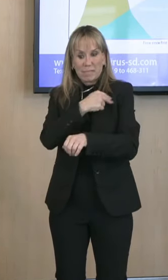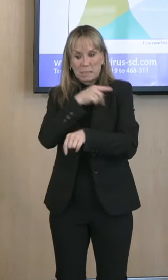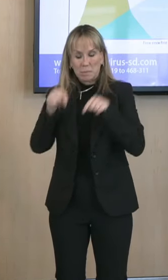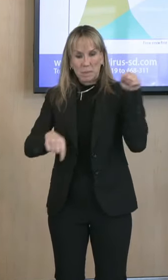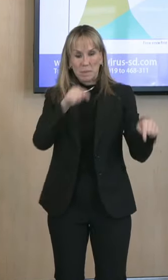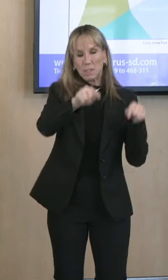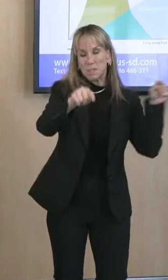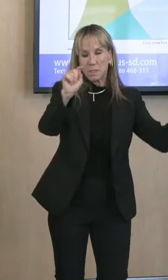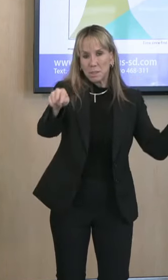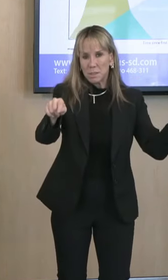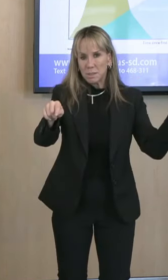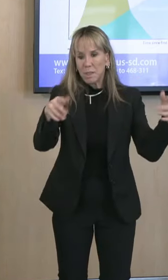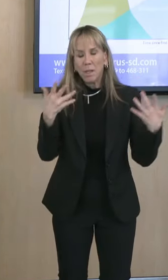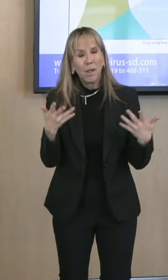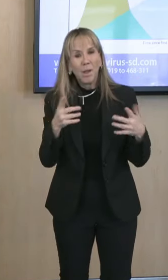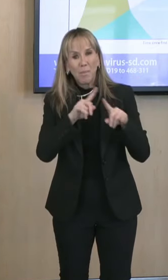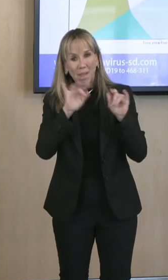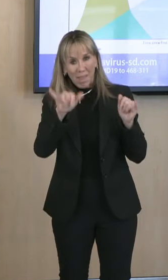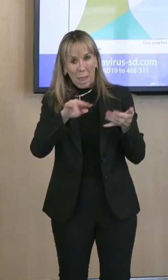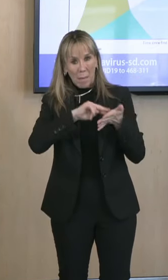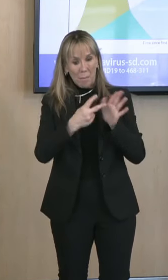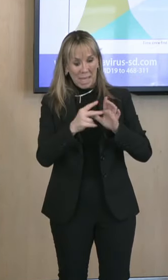make those initial graphs